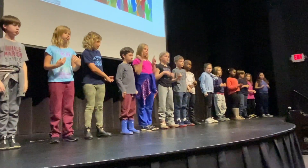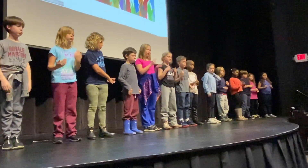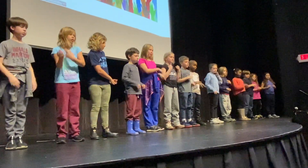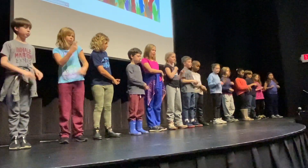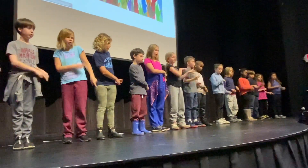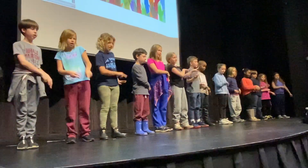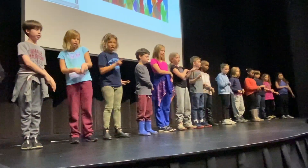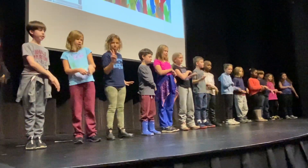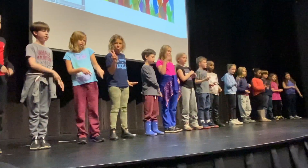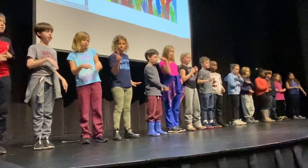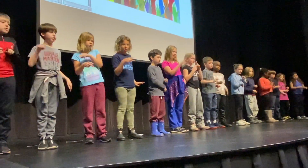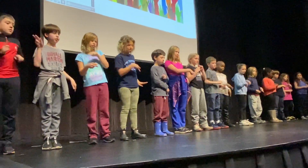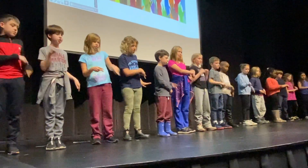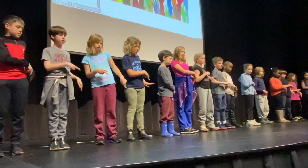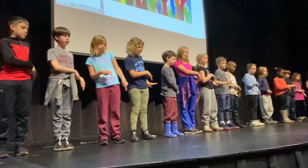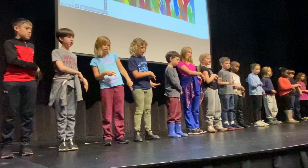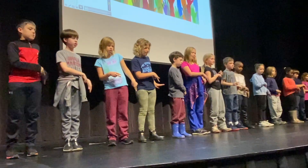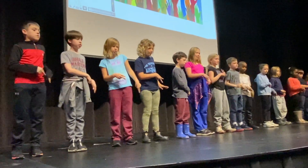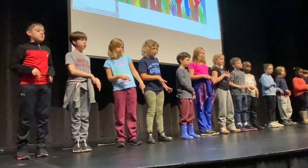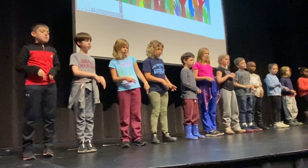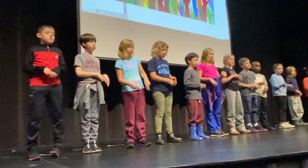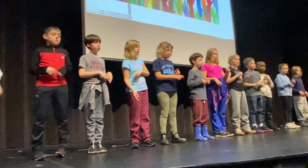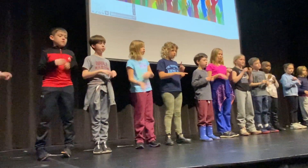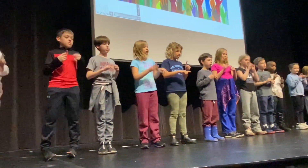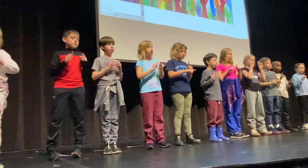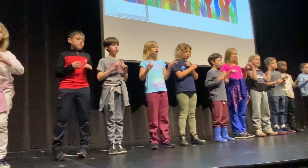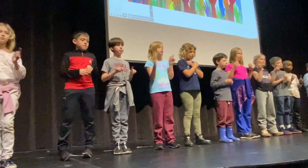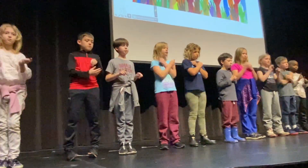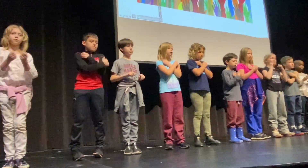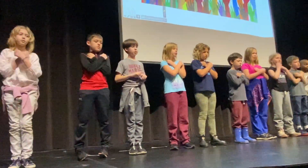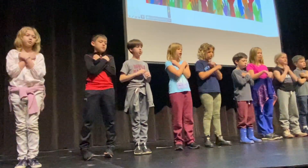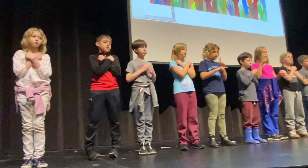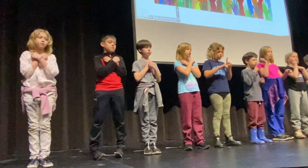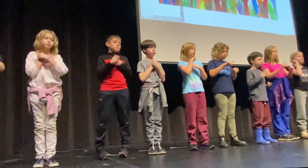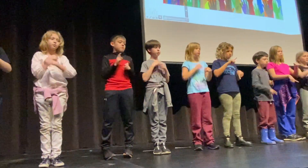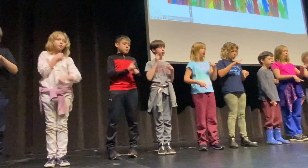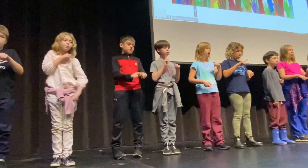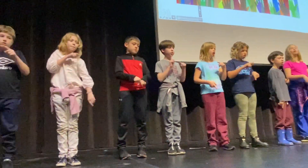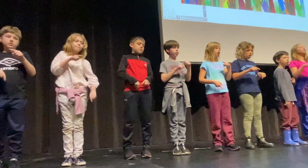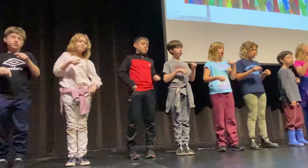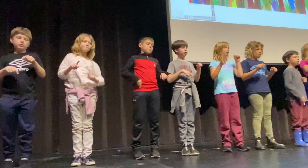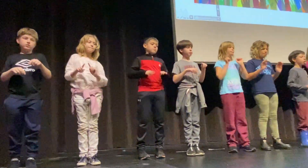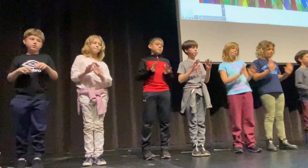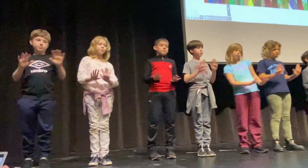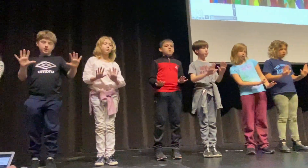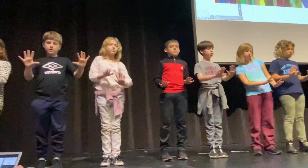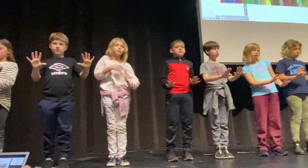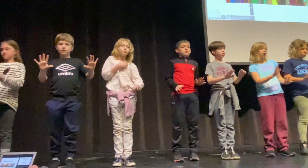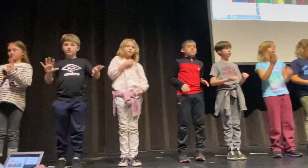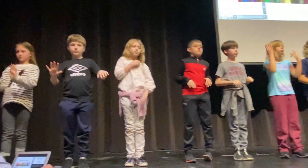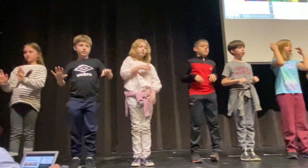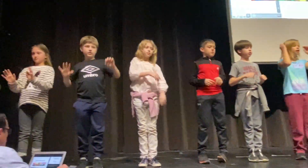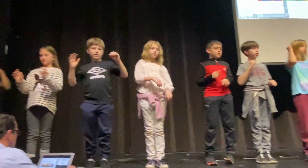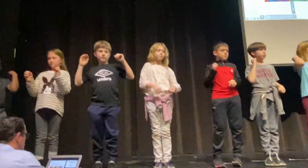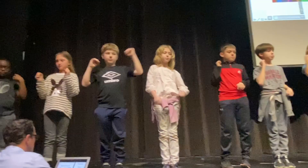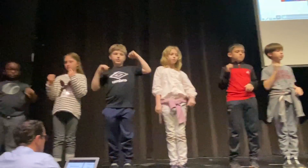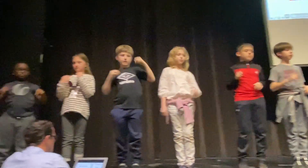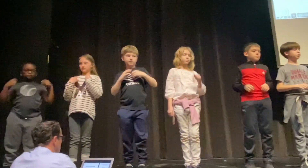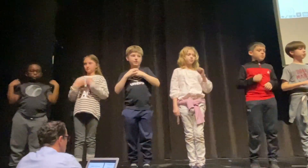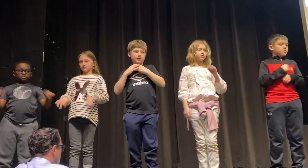Run away, they say, no one will love you as you are. But I won't let them break me down